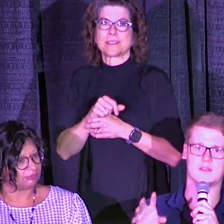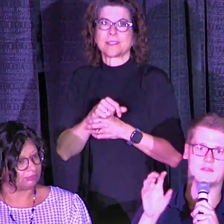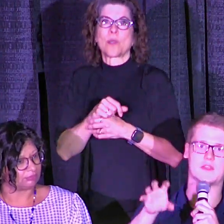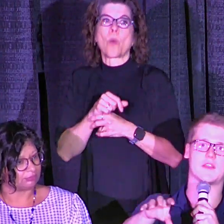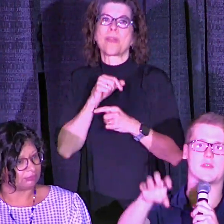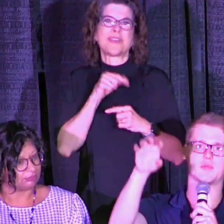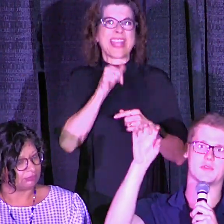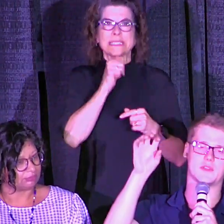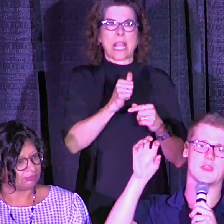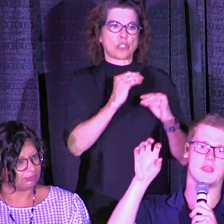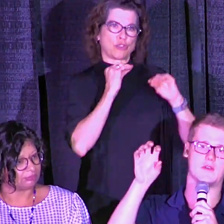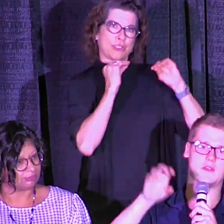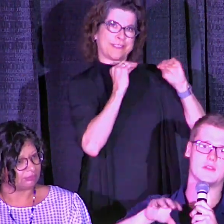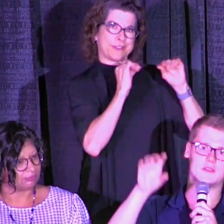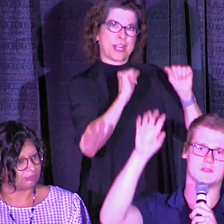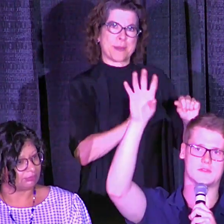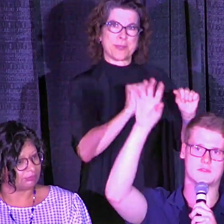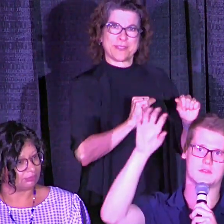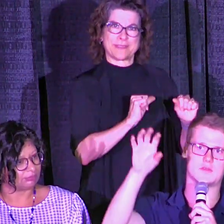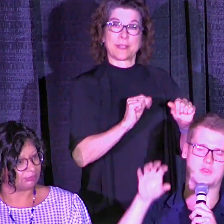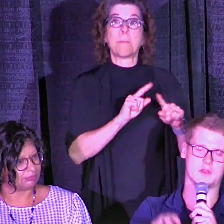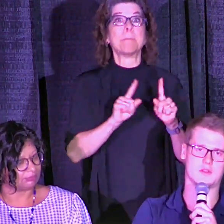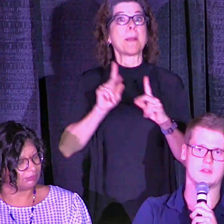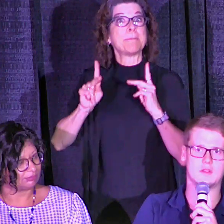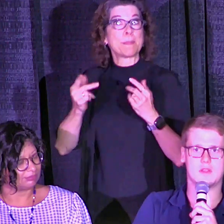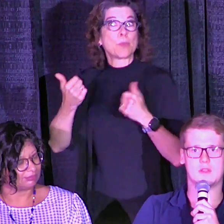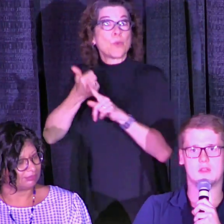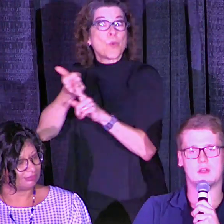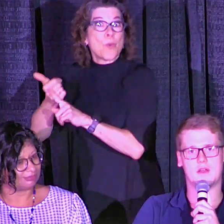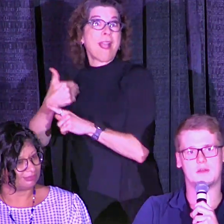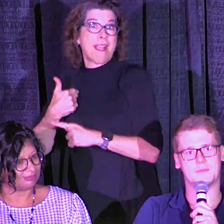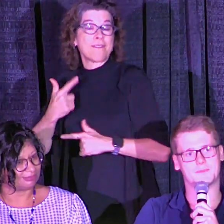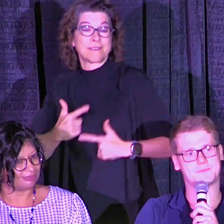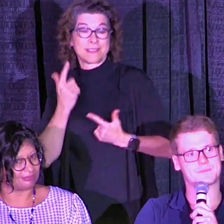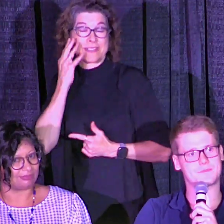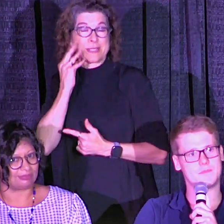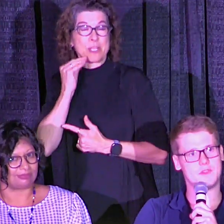at identifying that and pulling that out as critical.